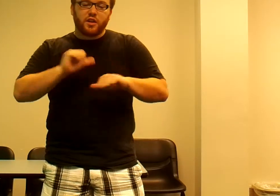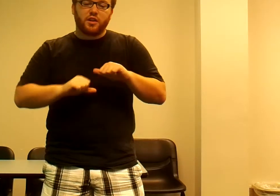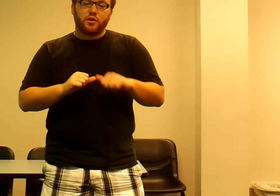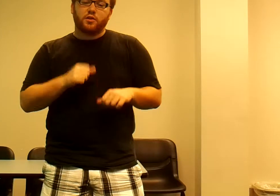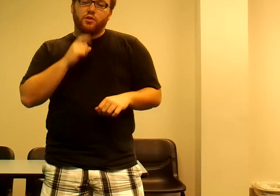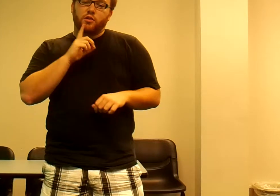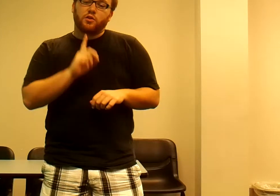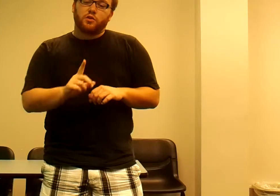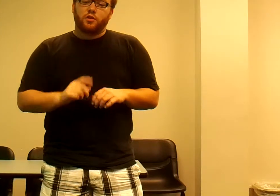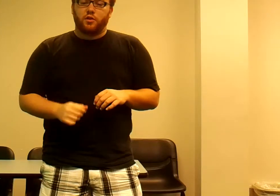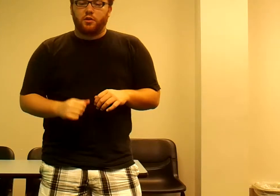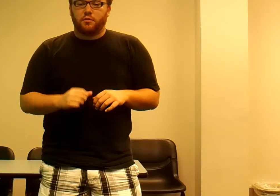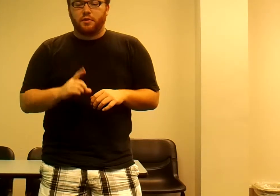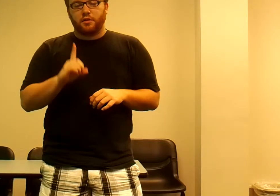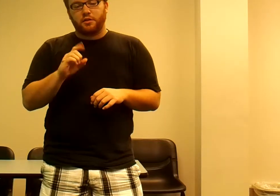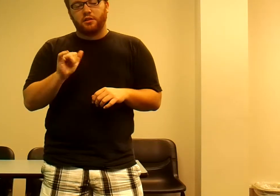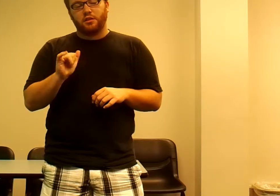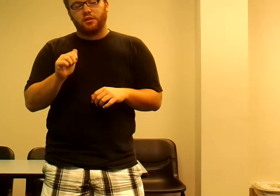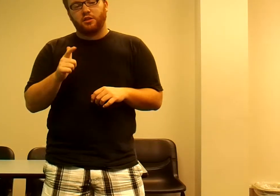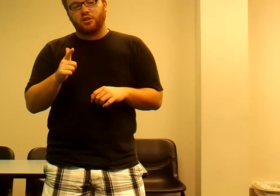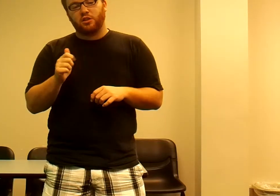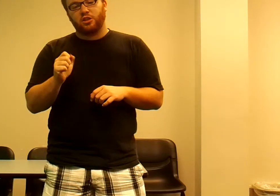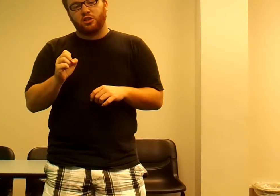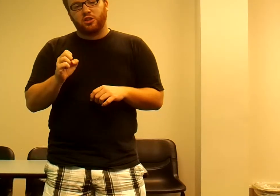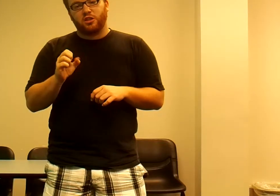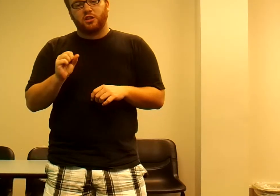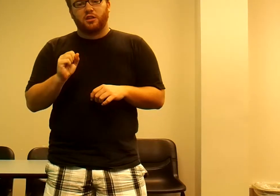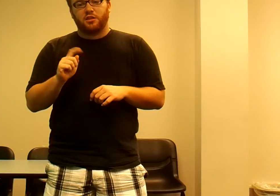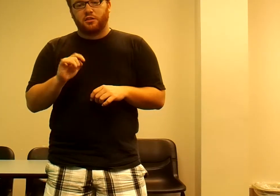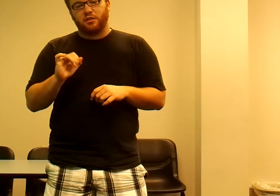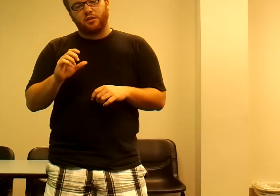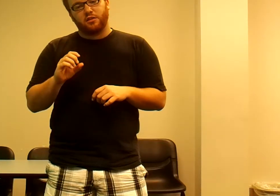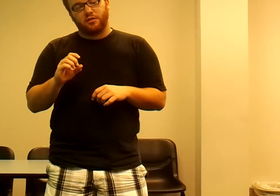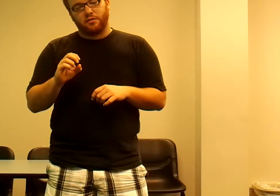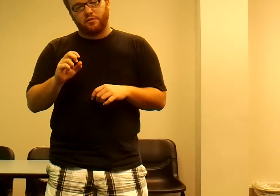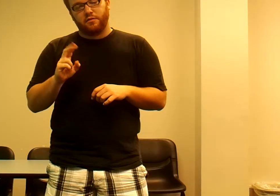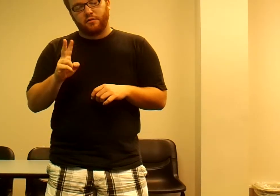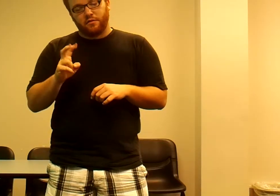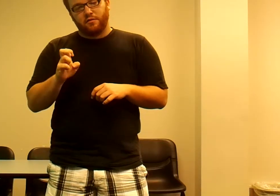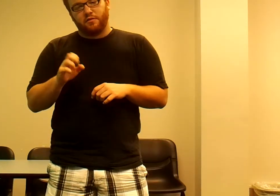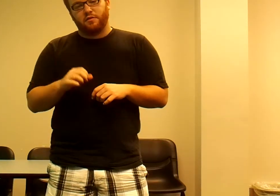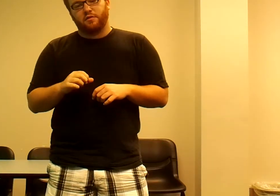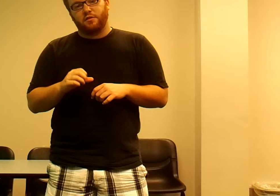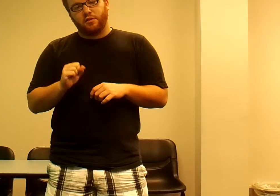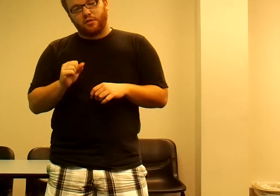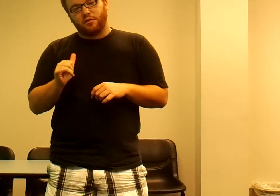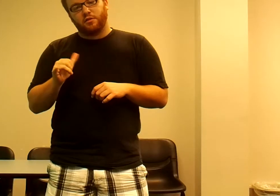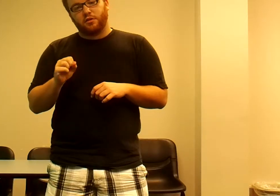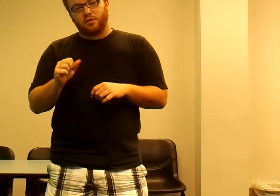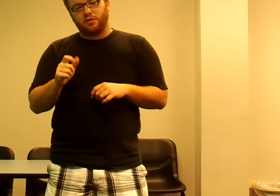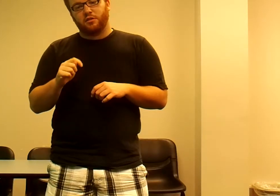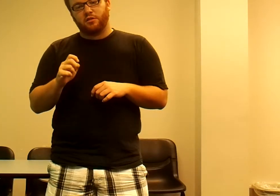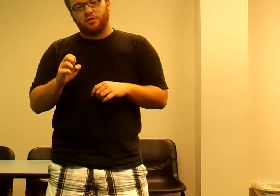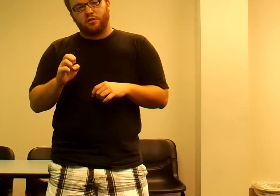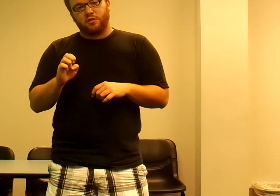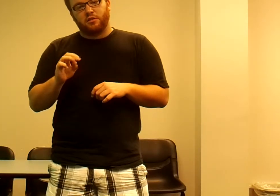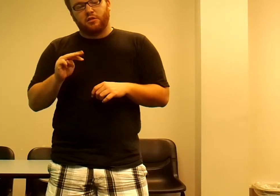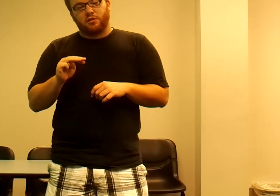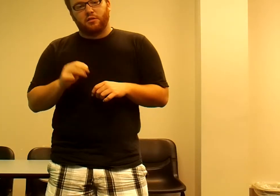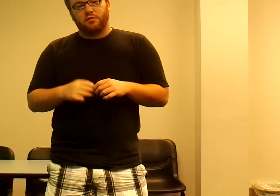system. And you know, we just had lunch and we're sitting here, and our bodies are actually doing the things that we're going to talk about right